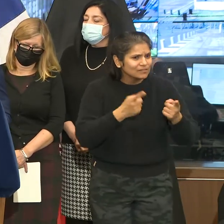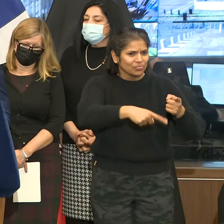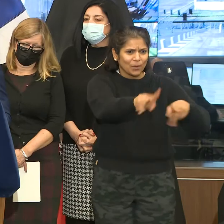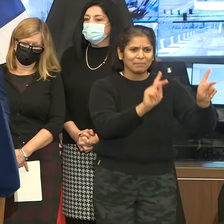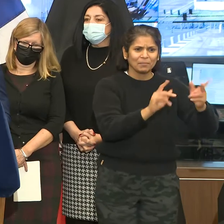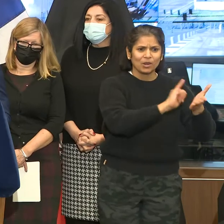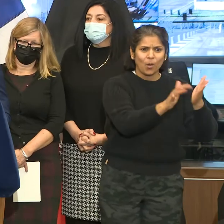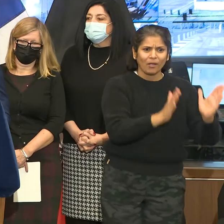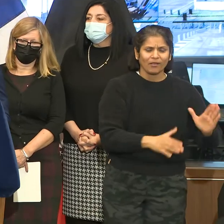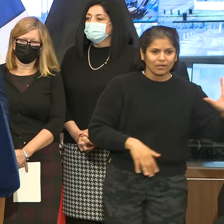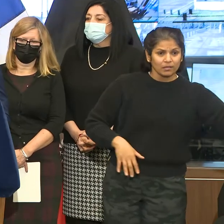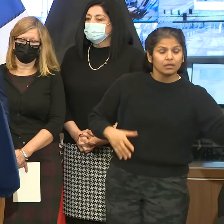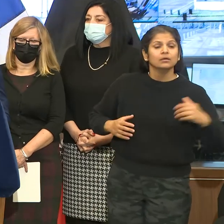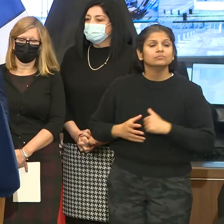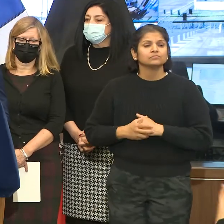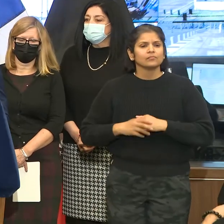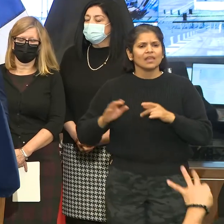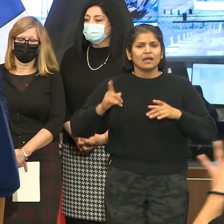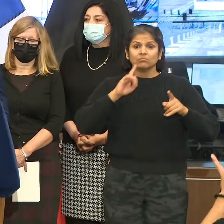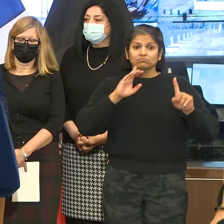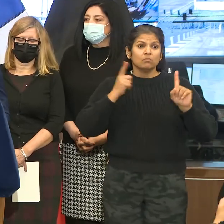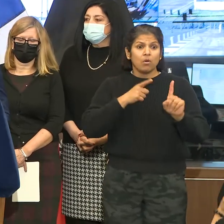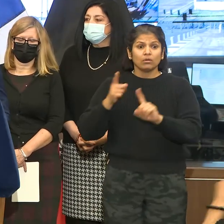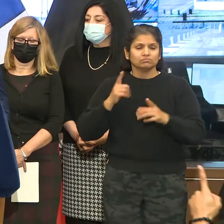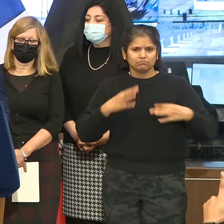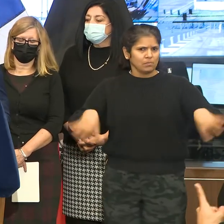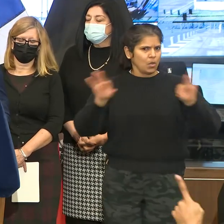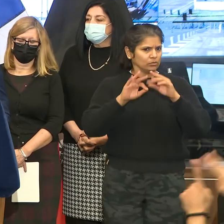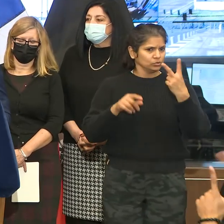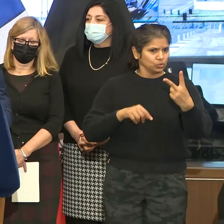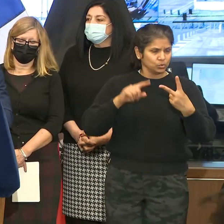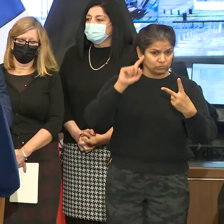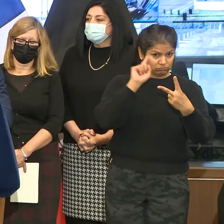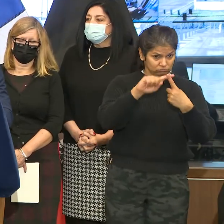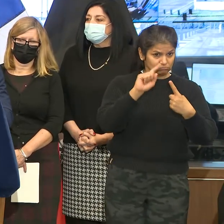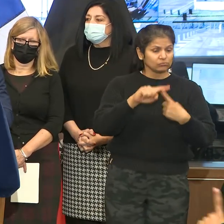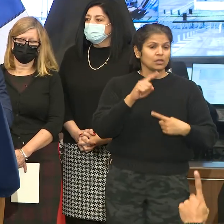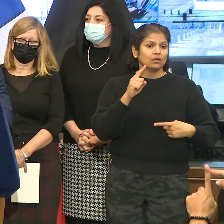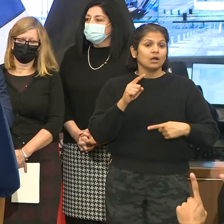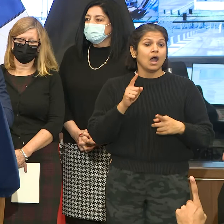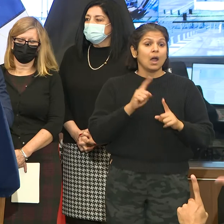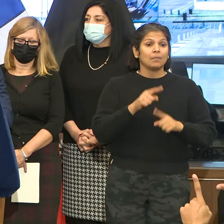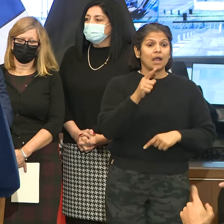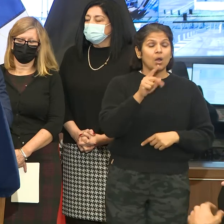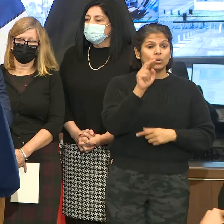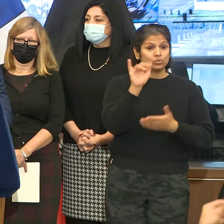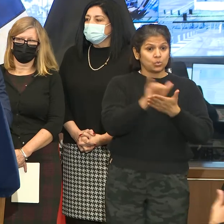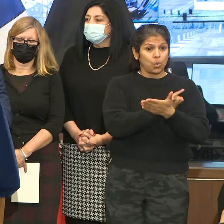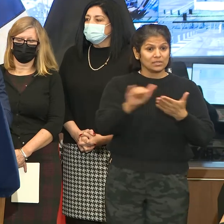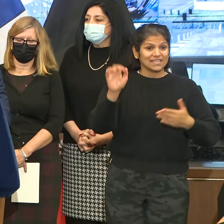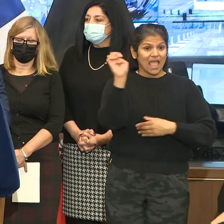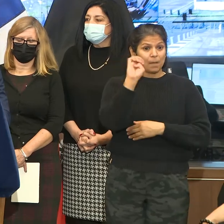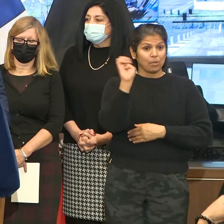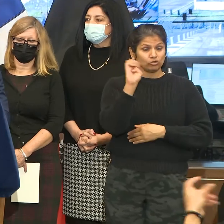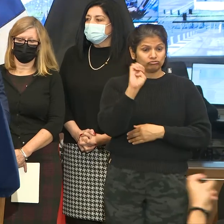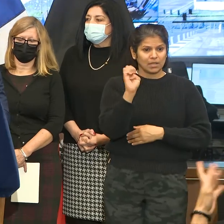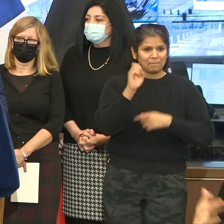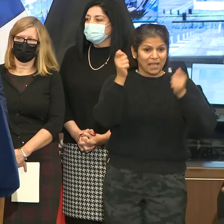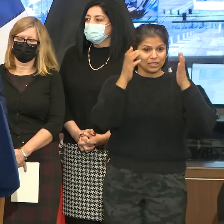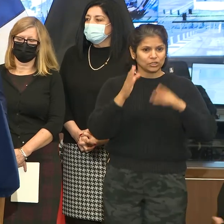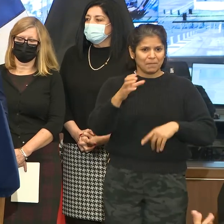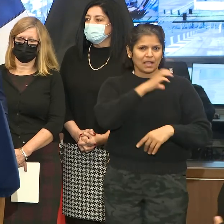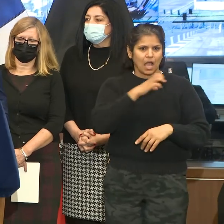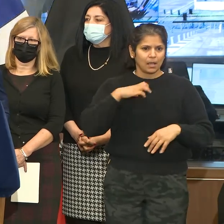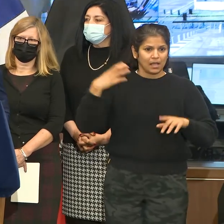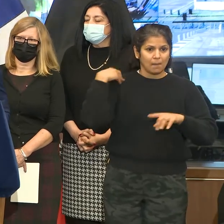two important appointments. The first is our new New York City Emergency Management Commissioner, Jack